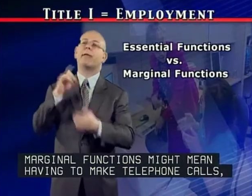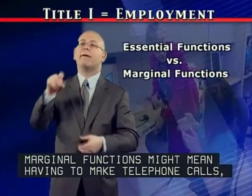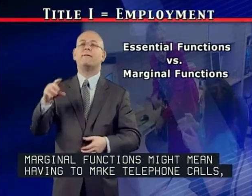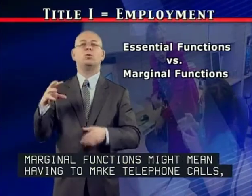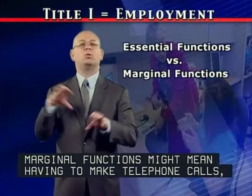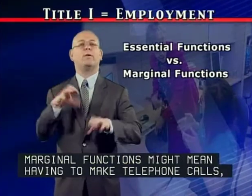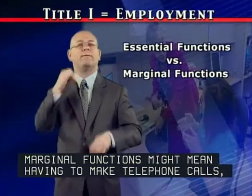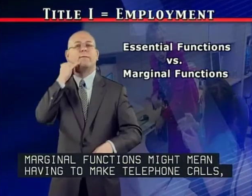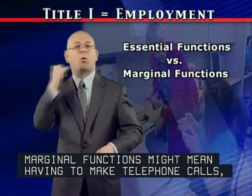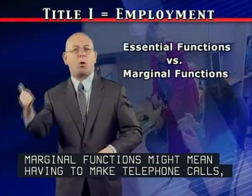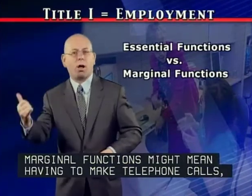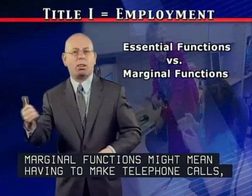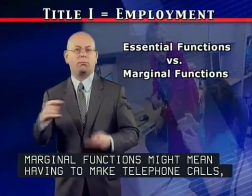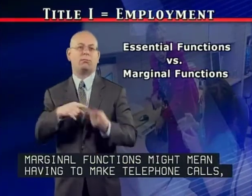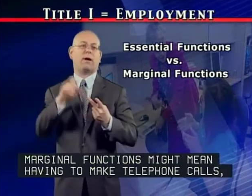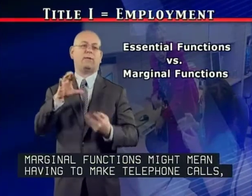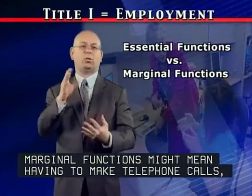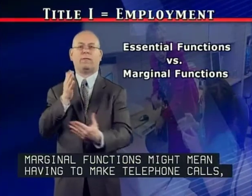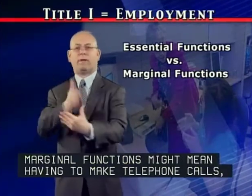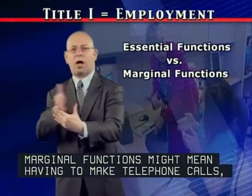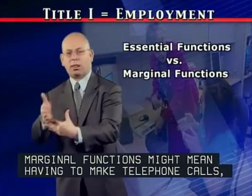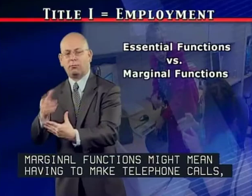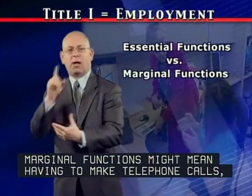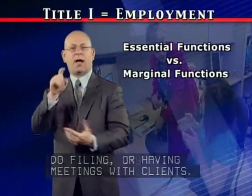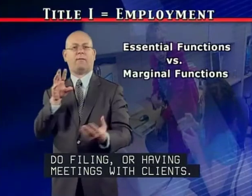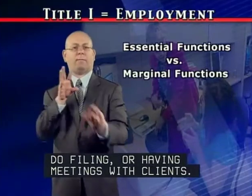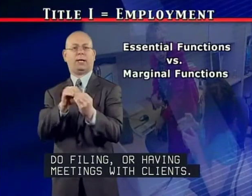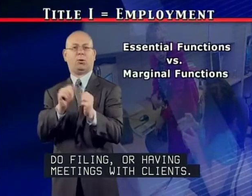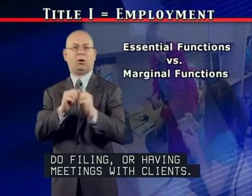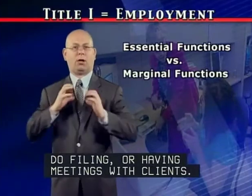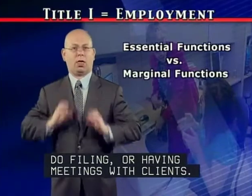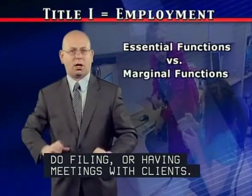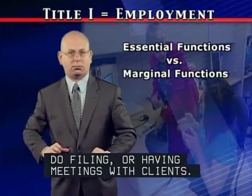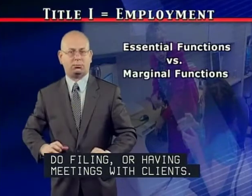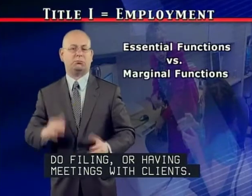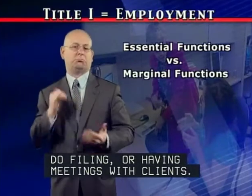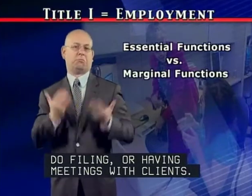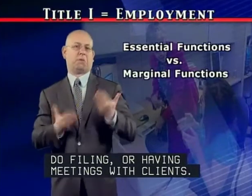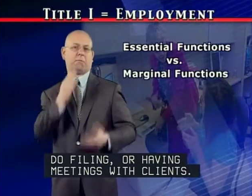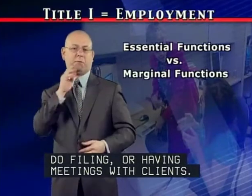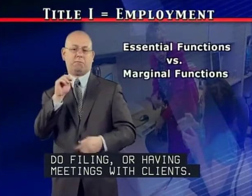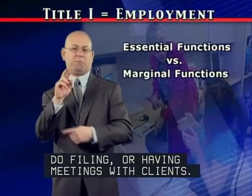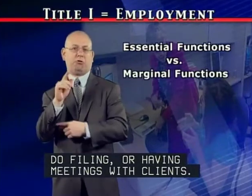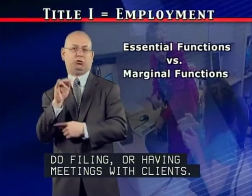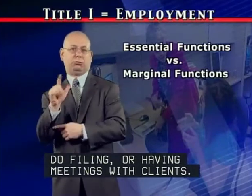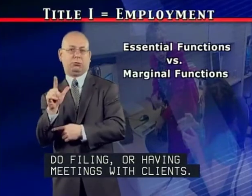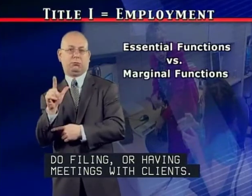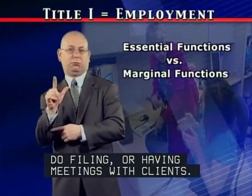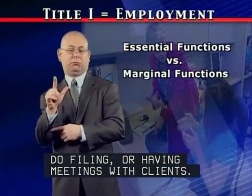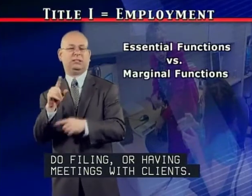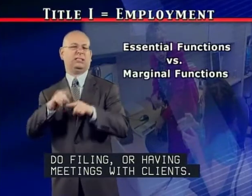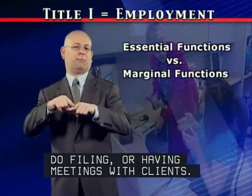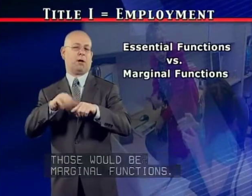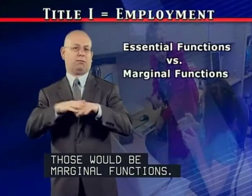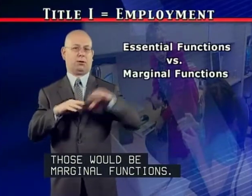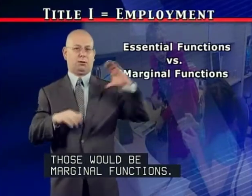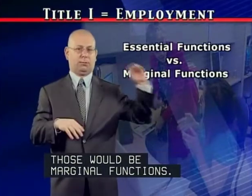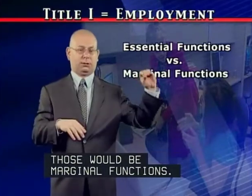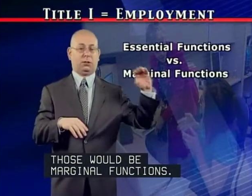Marginal functions might mean having to make telephone calls, do filing, or having meetings with clients. Those would be